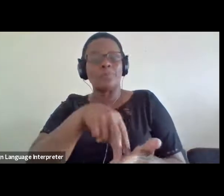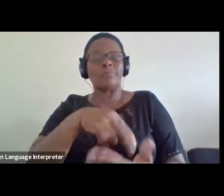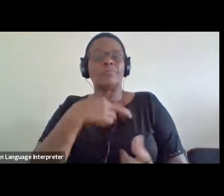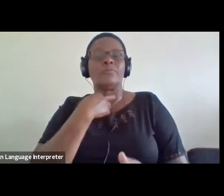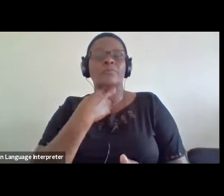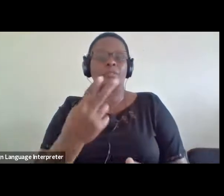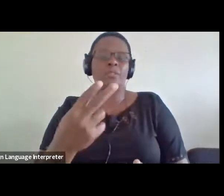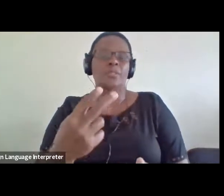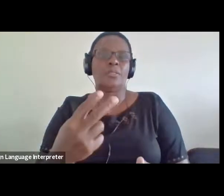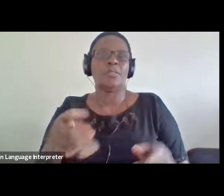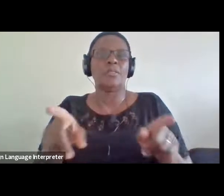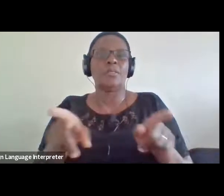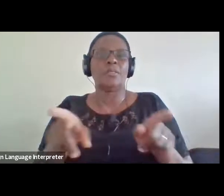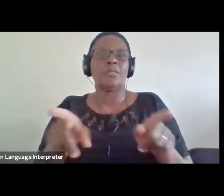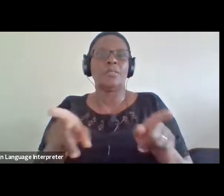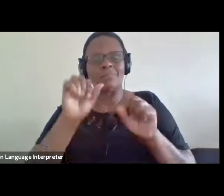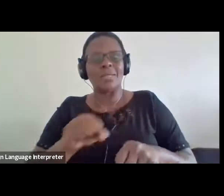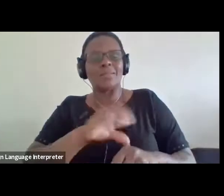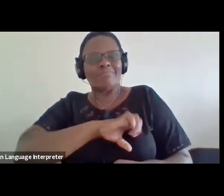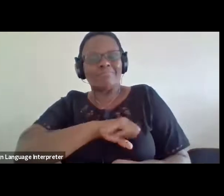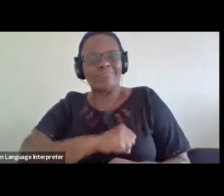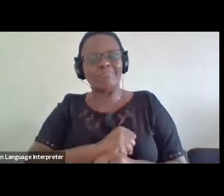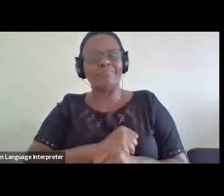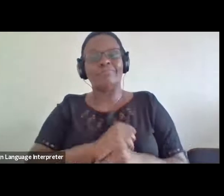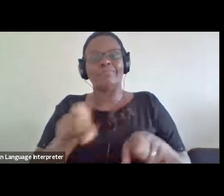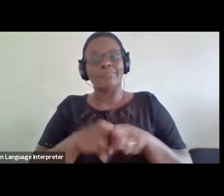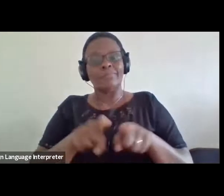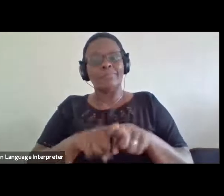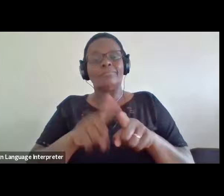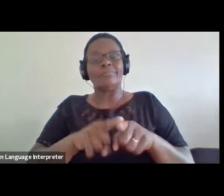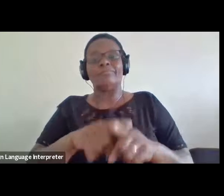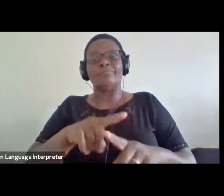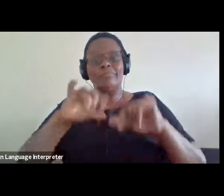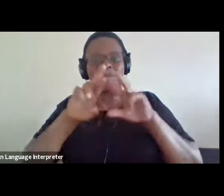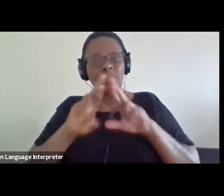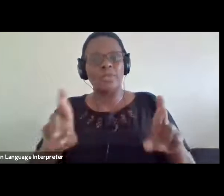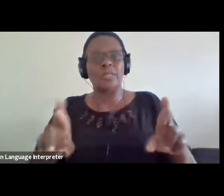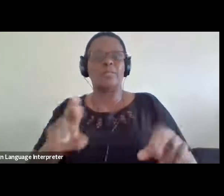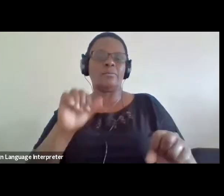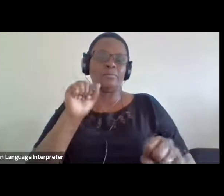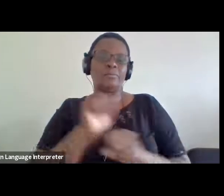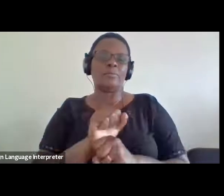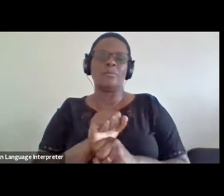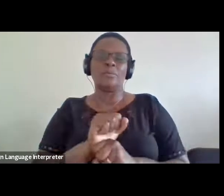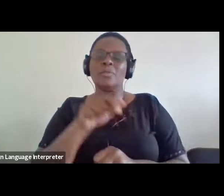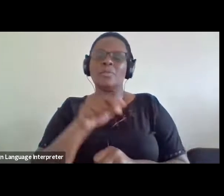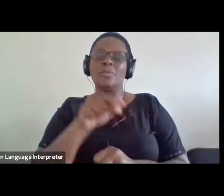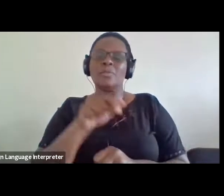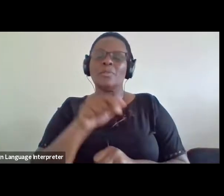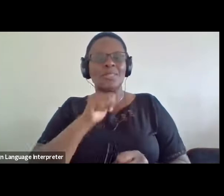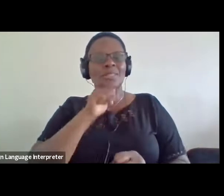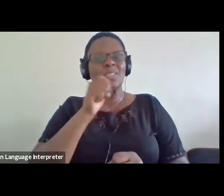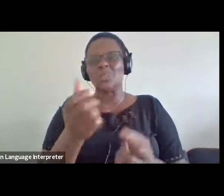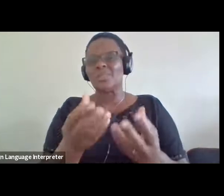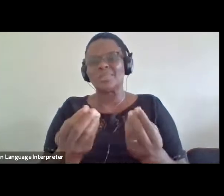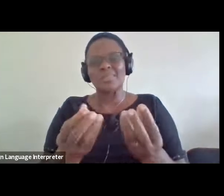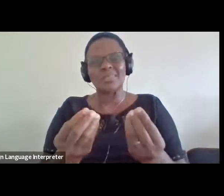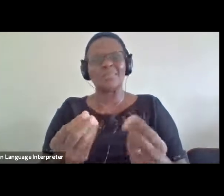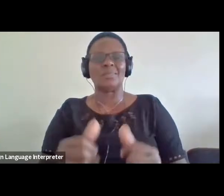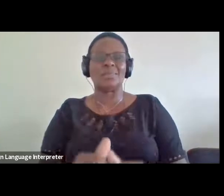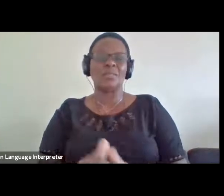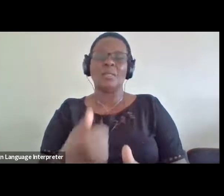and perseverance and determination to say this is our home as well. It's not just the real world anymore. I